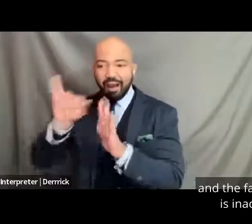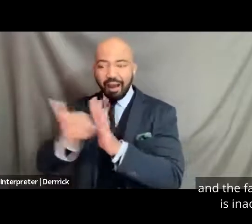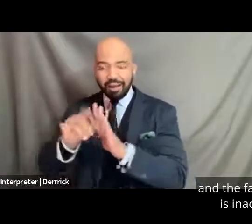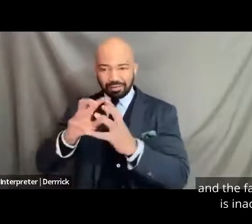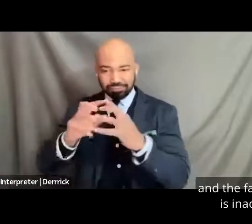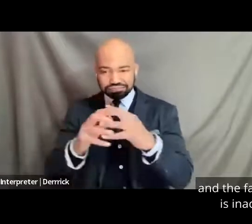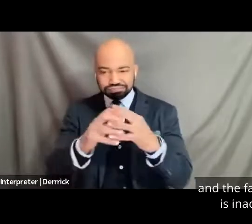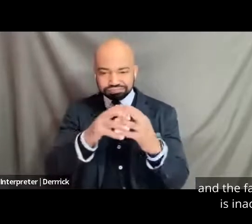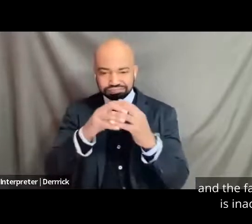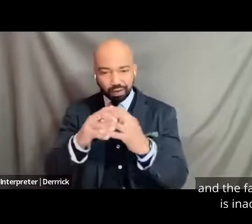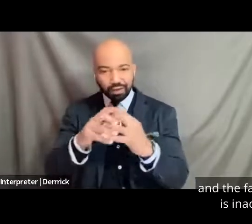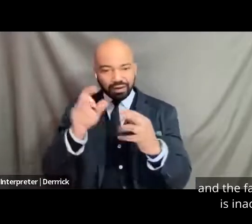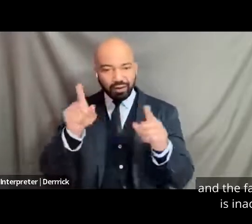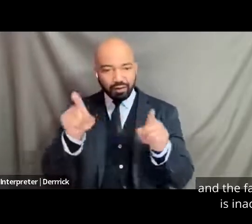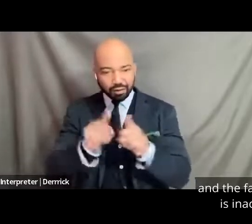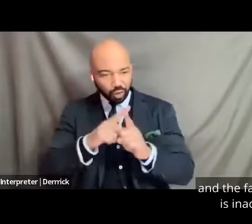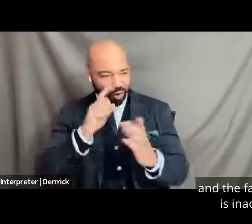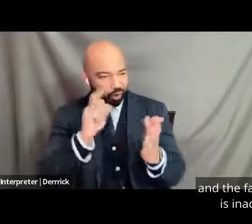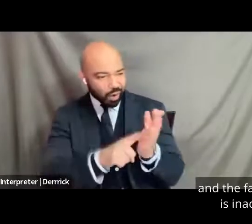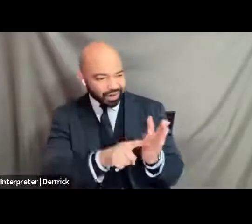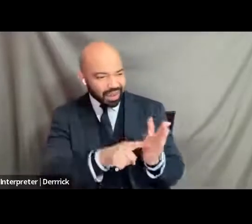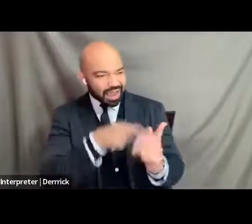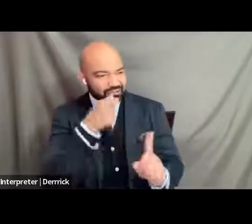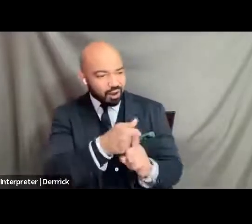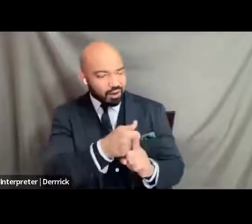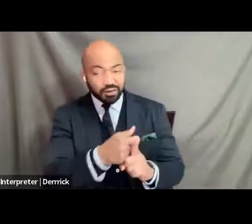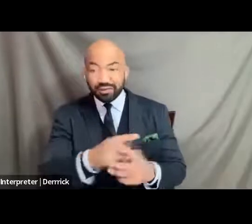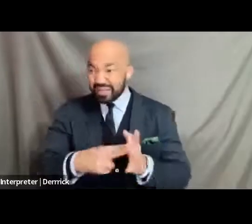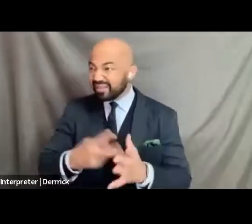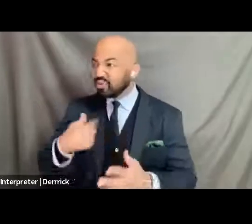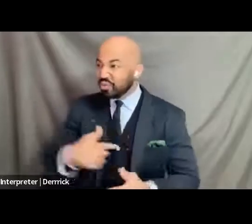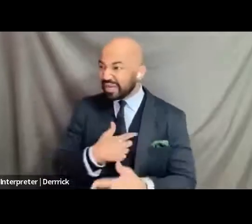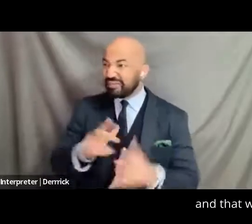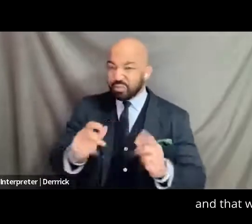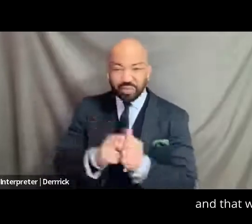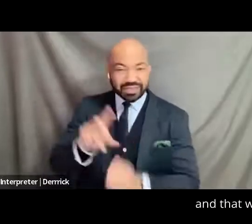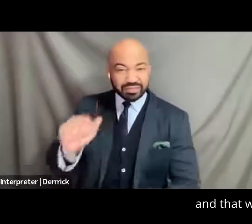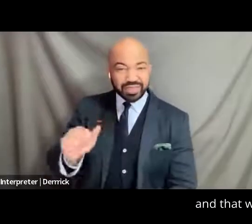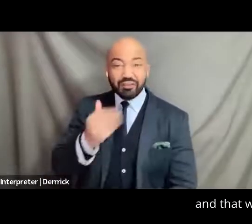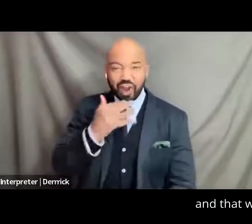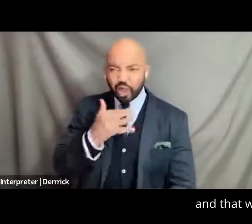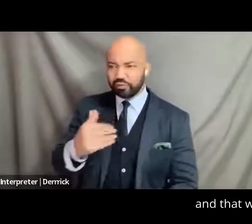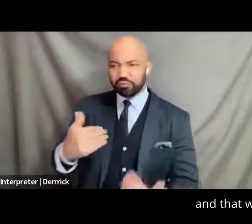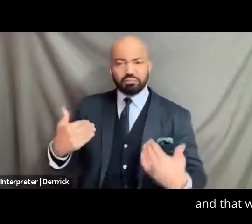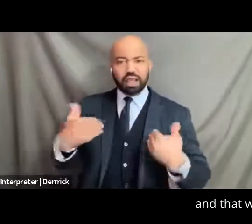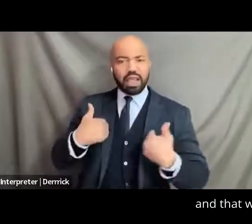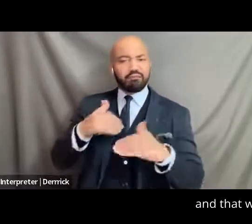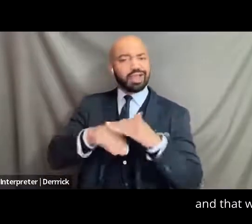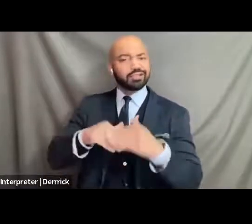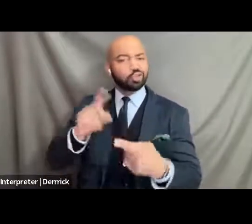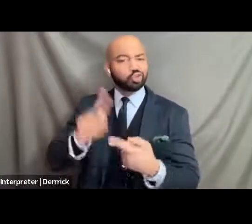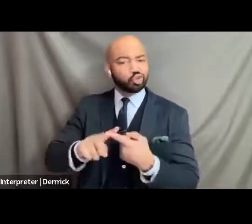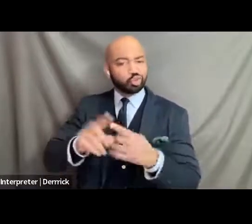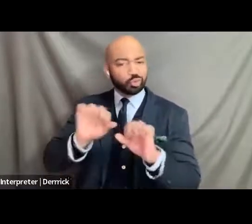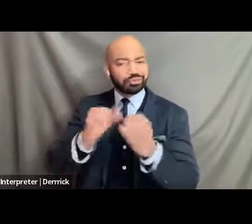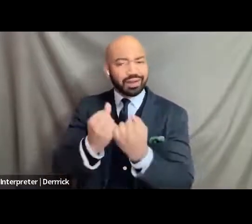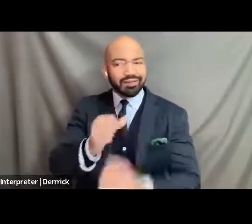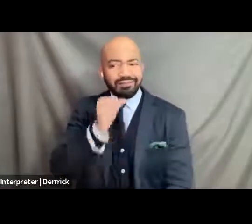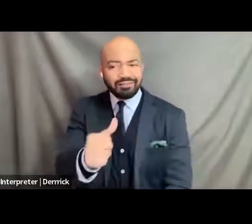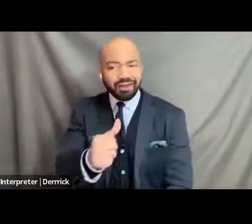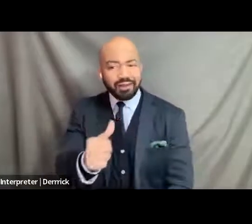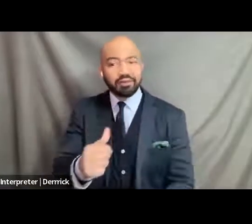society is inaccessible to us and that we need to be seen